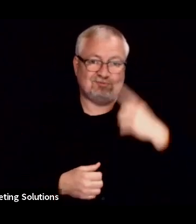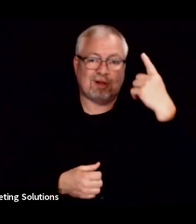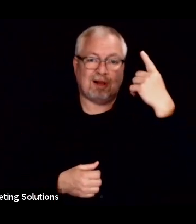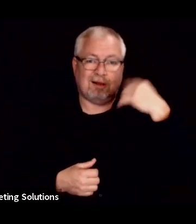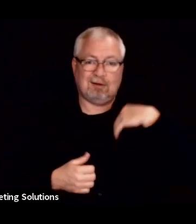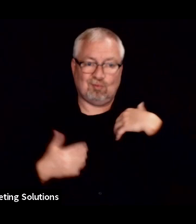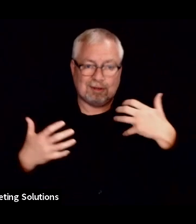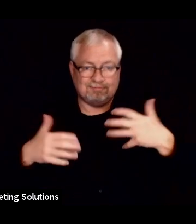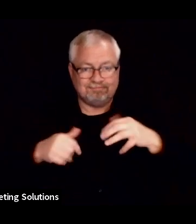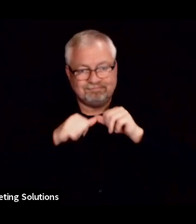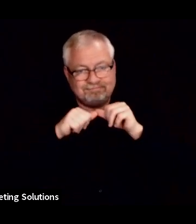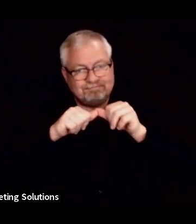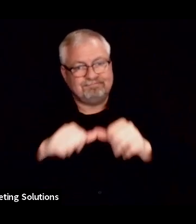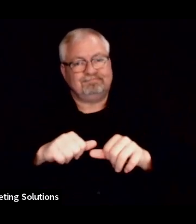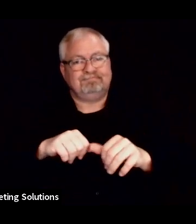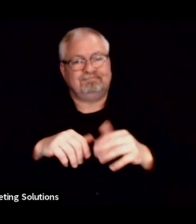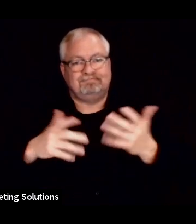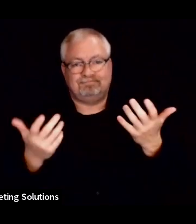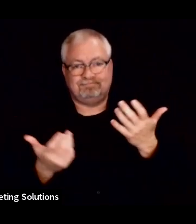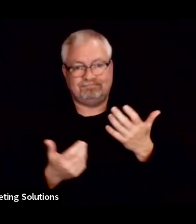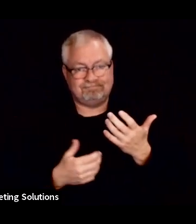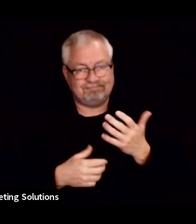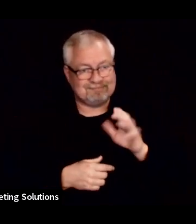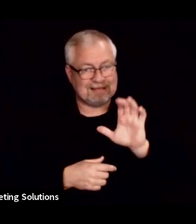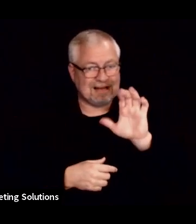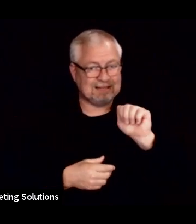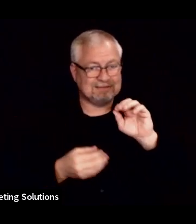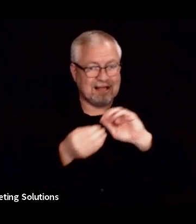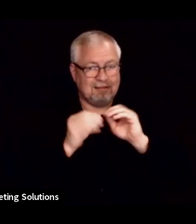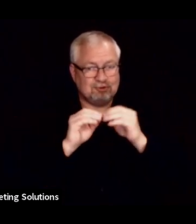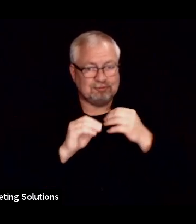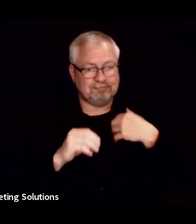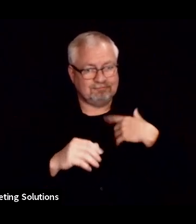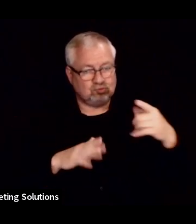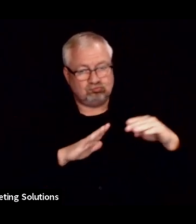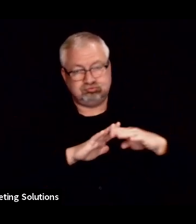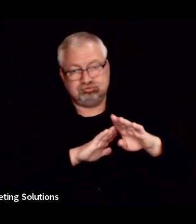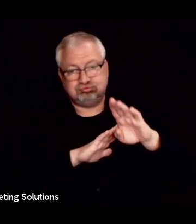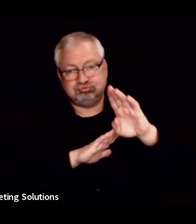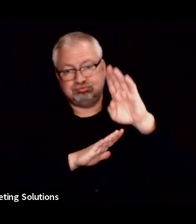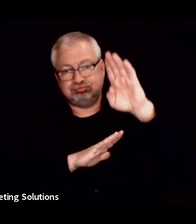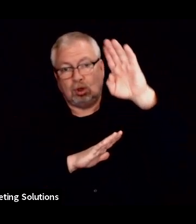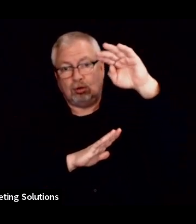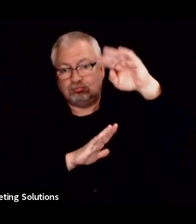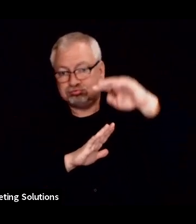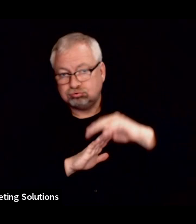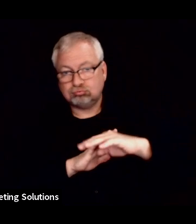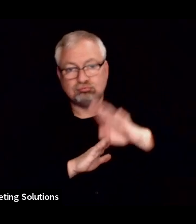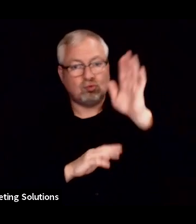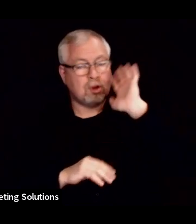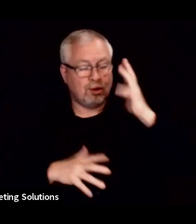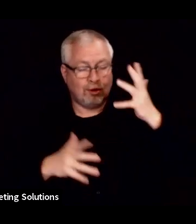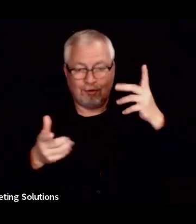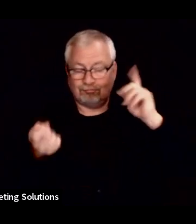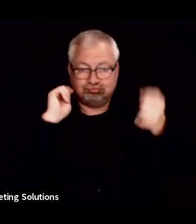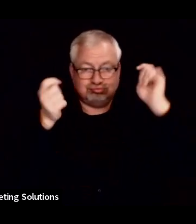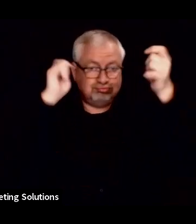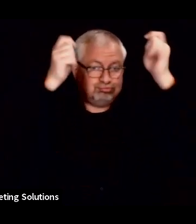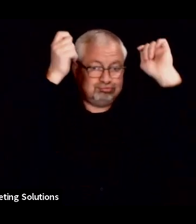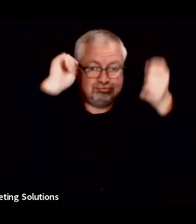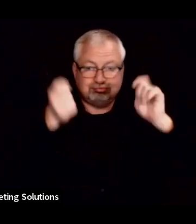numbers can be fairly volatile fairly quickly. And we've actually had a couple conversations with Dr. Birx